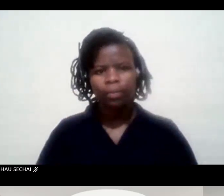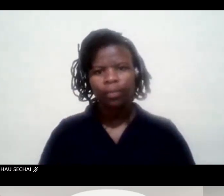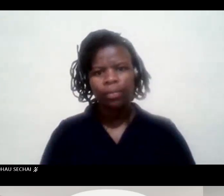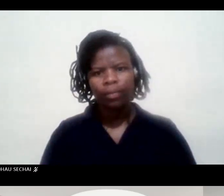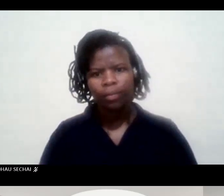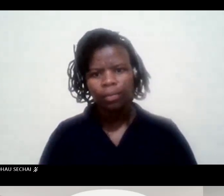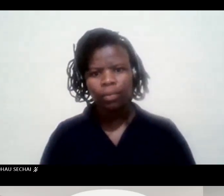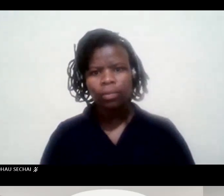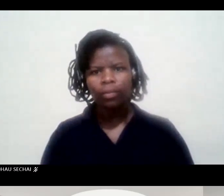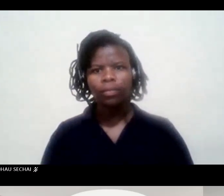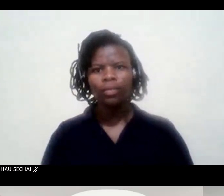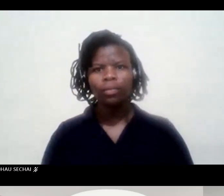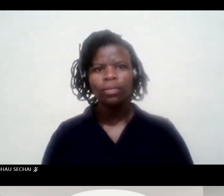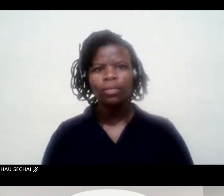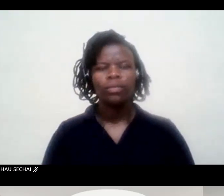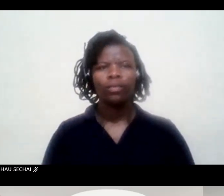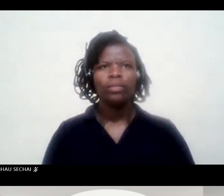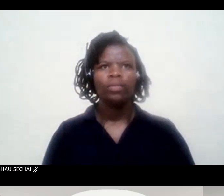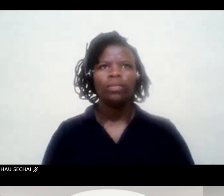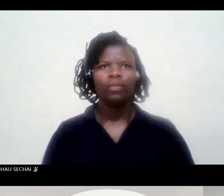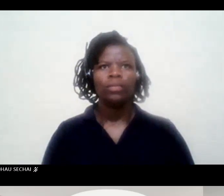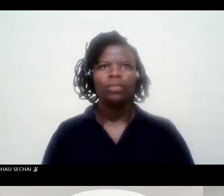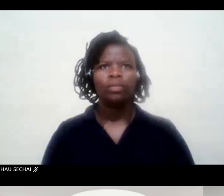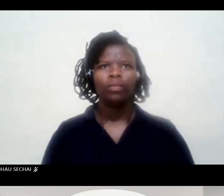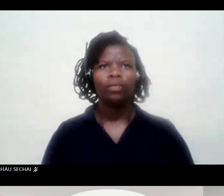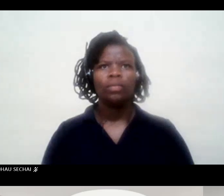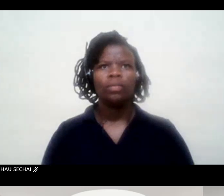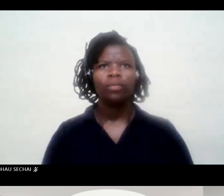What did you think about his views?